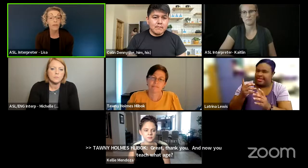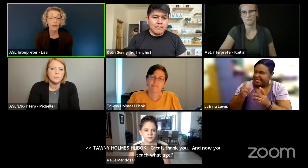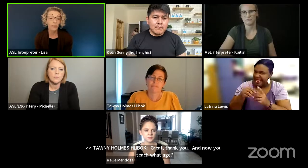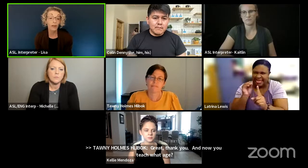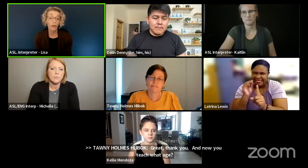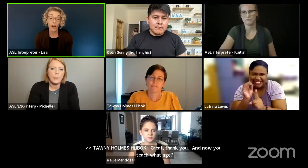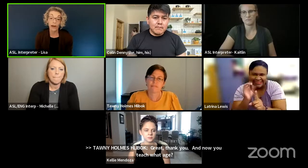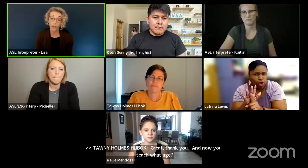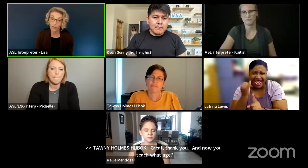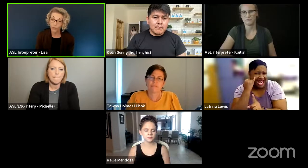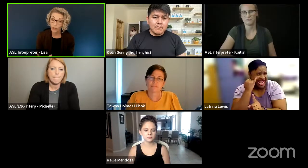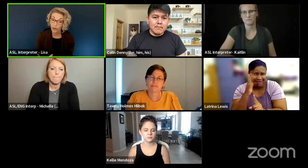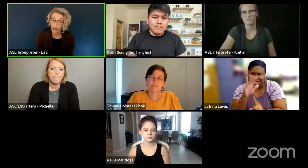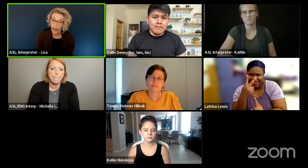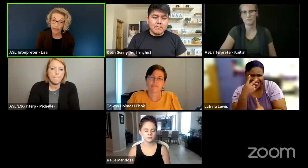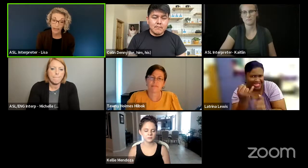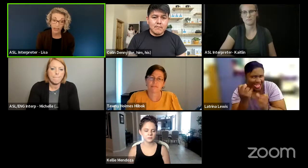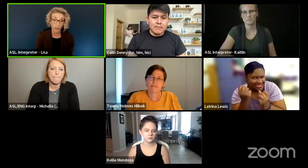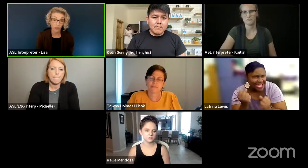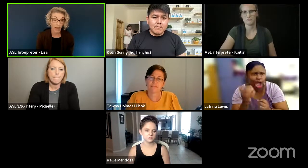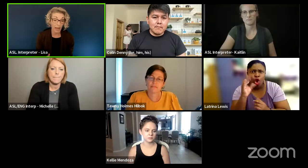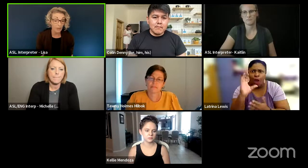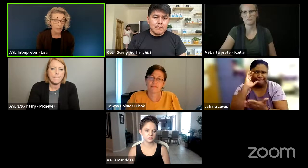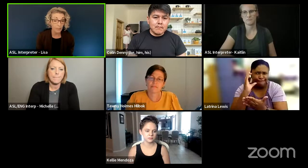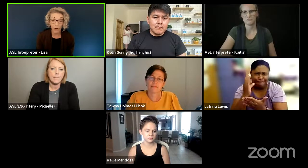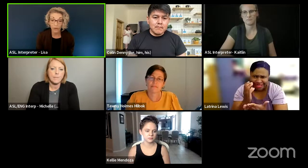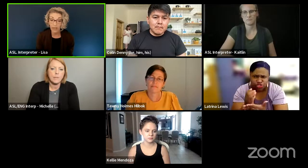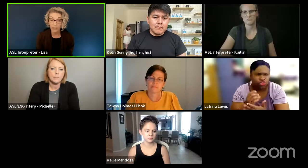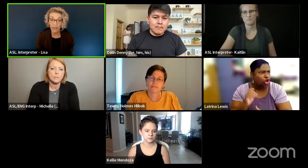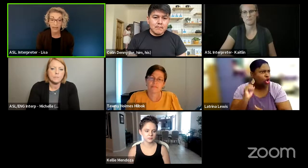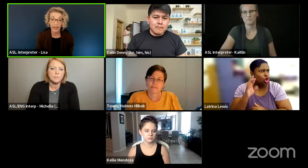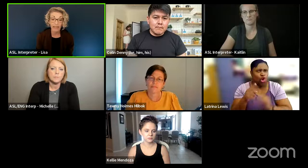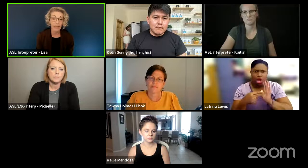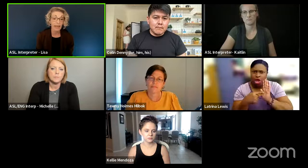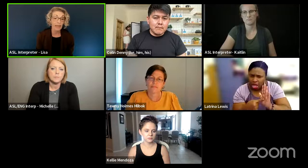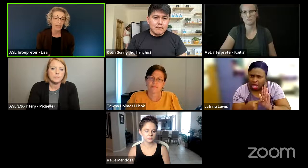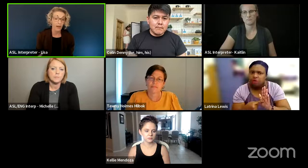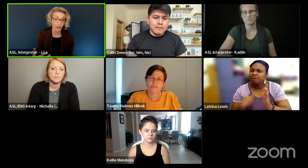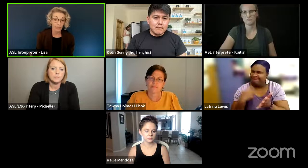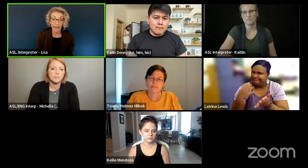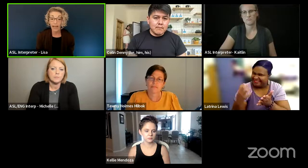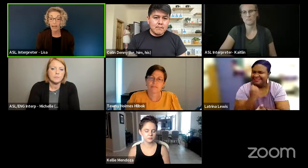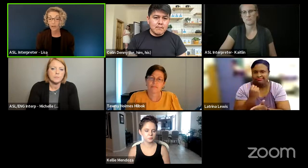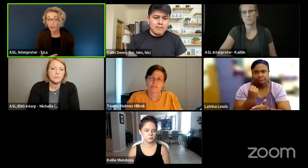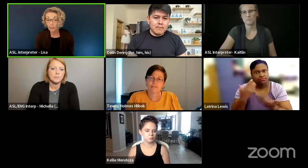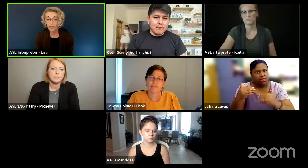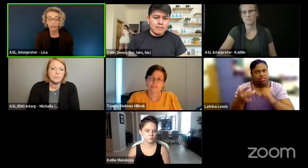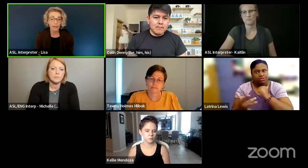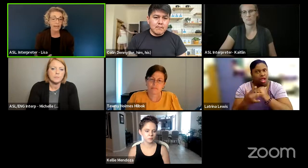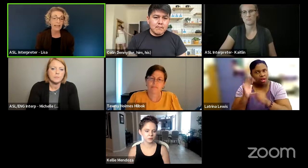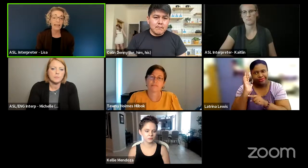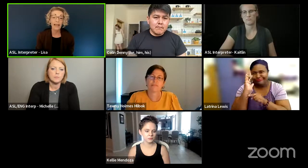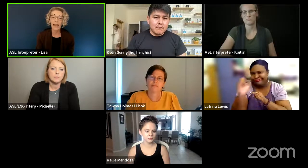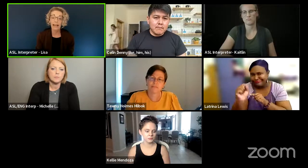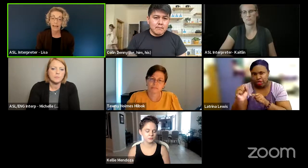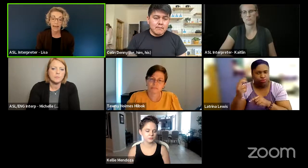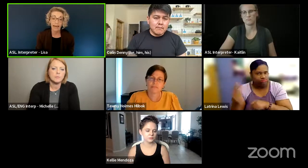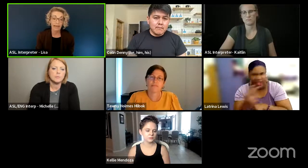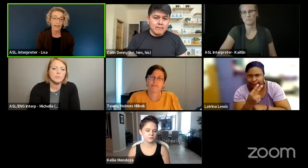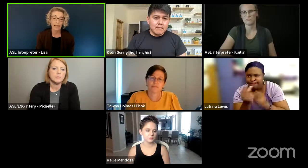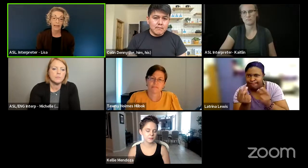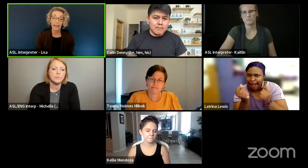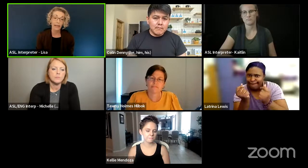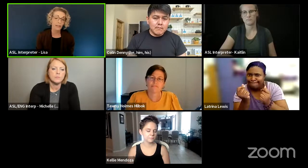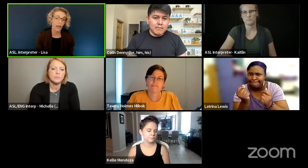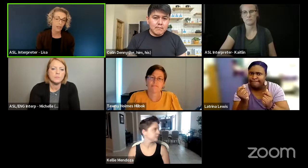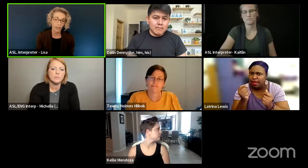that should have already been acquired. So we're doing a lot of catch-up work. I'm exposing them to things, you know, sign language, pictures, anything I